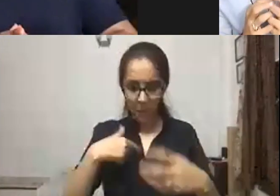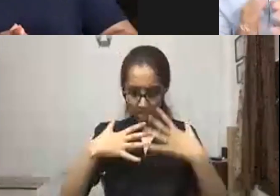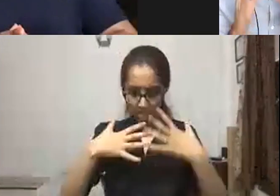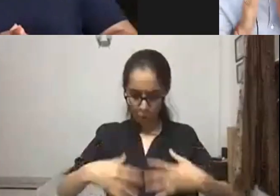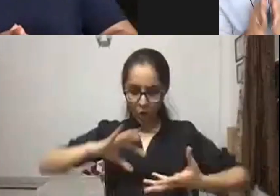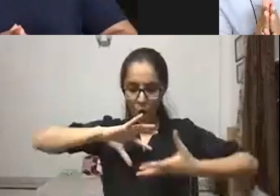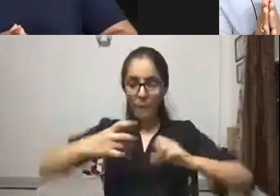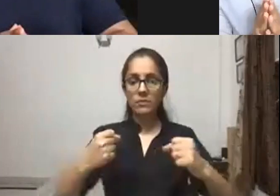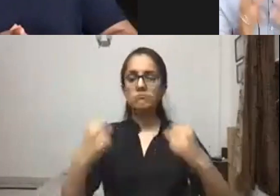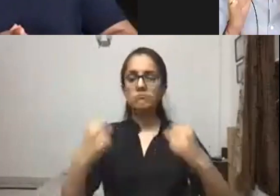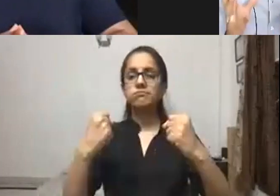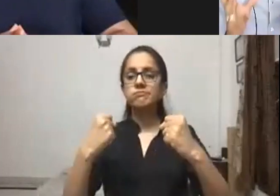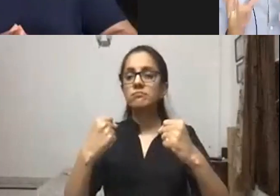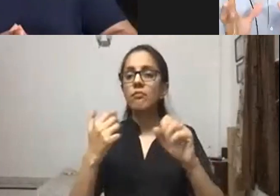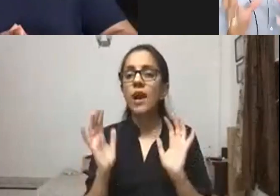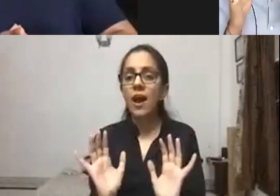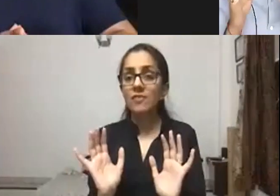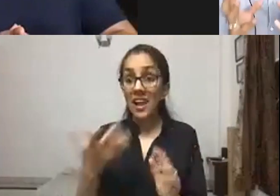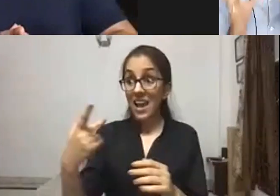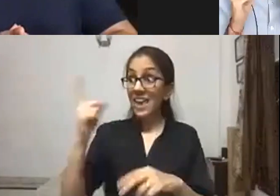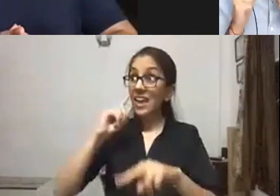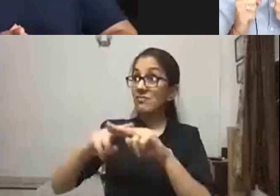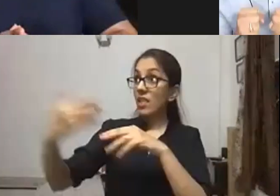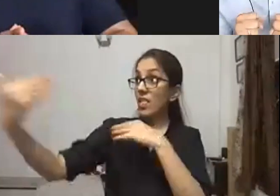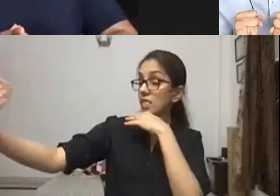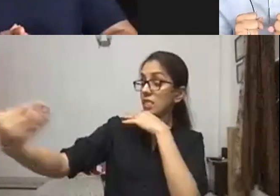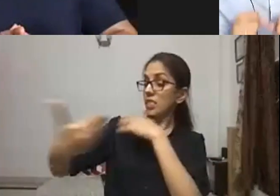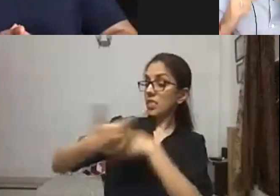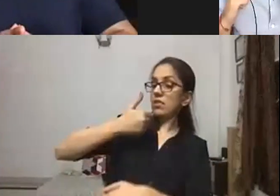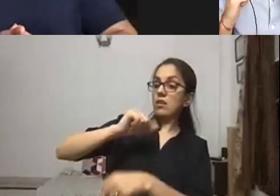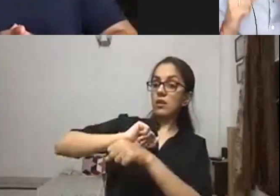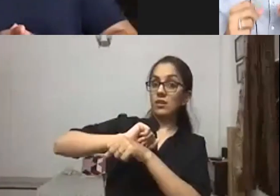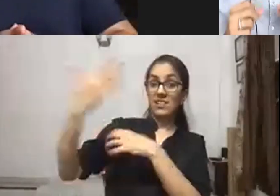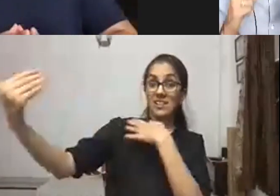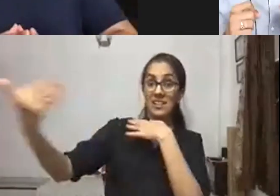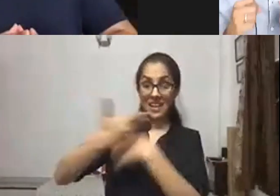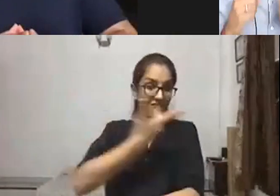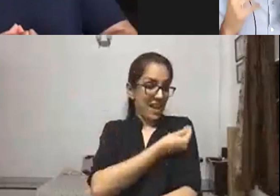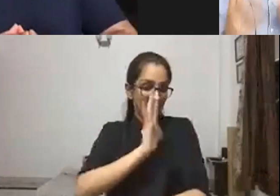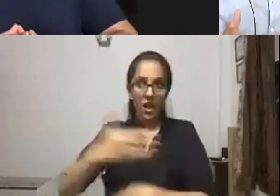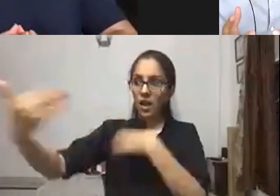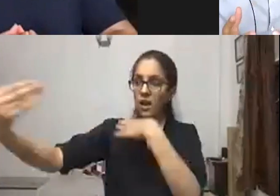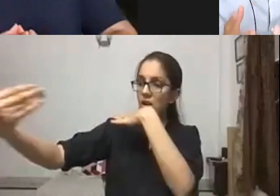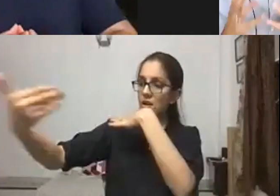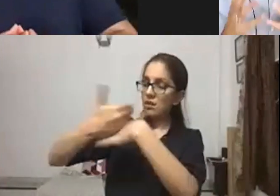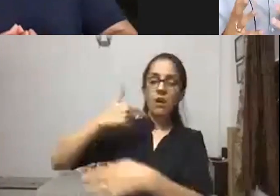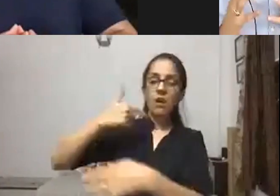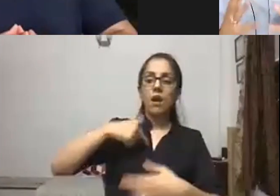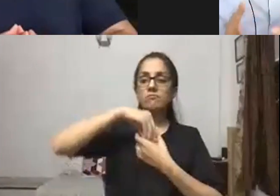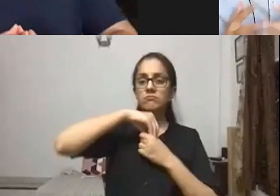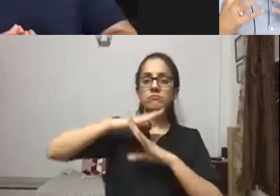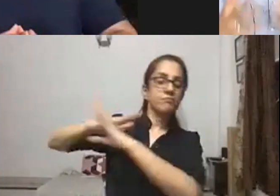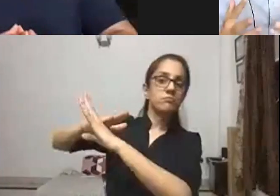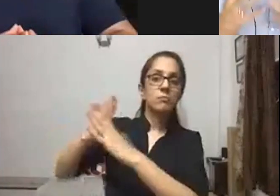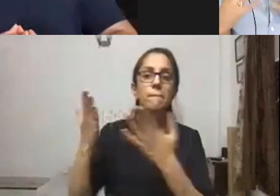body that whenever this form of virus comes into your body, the body should not let it grow. The body should not